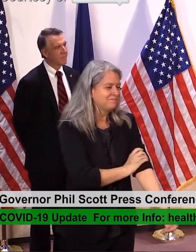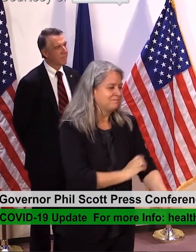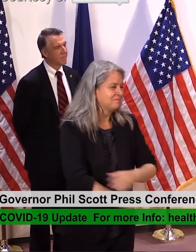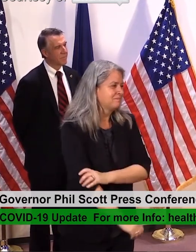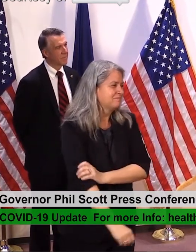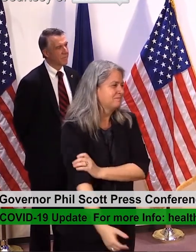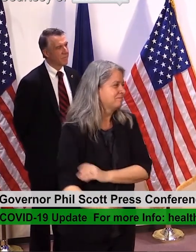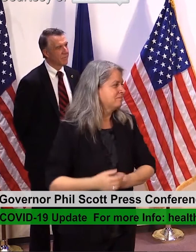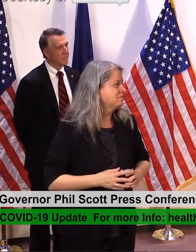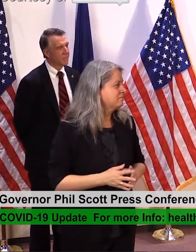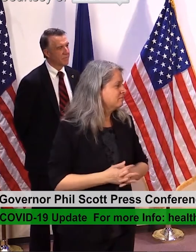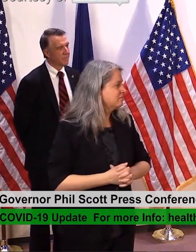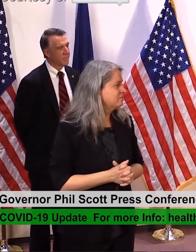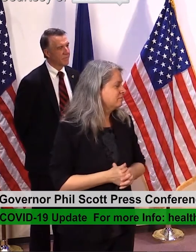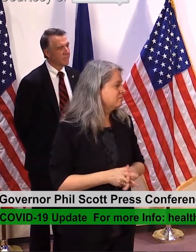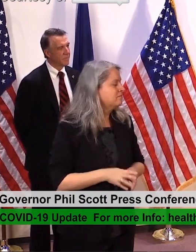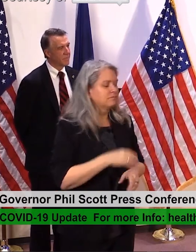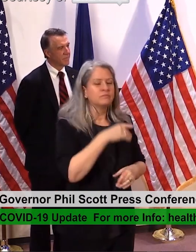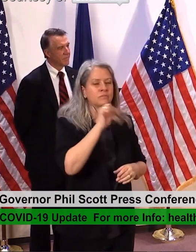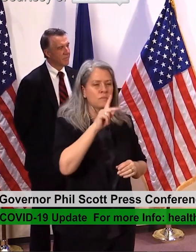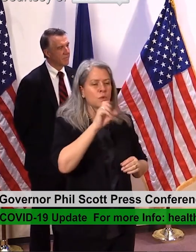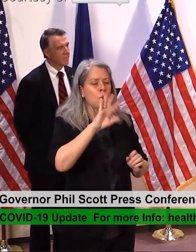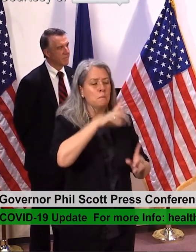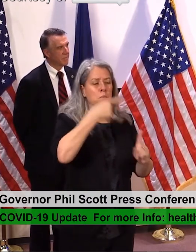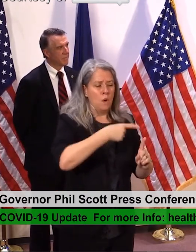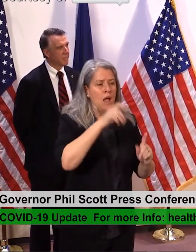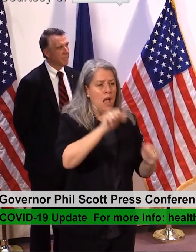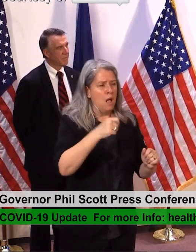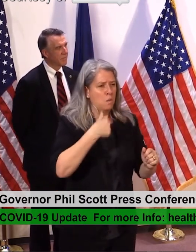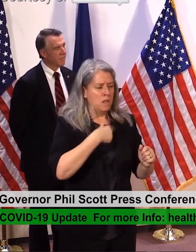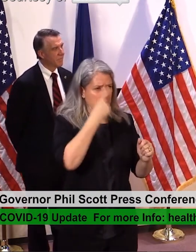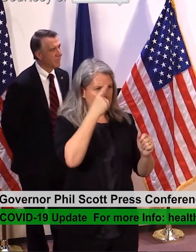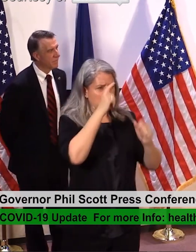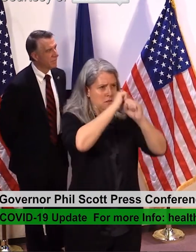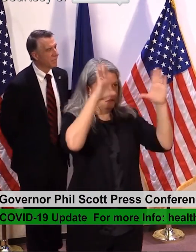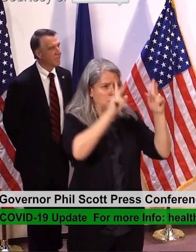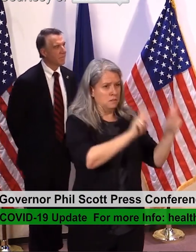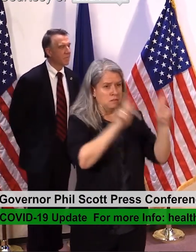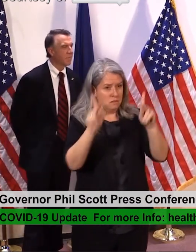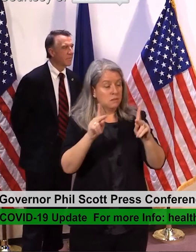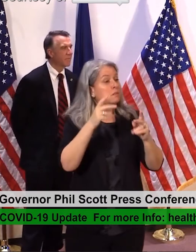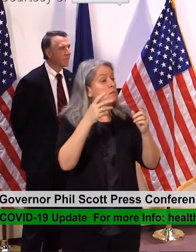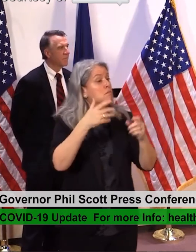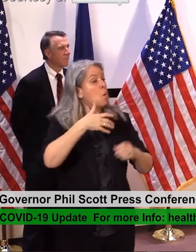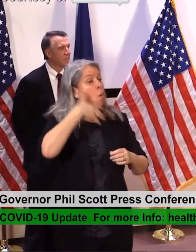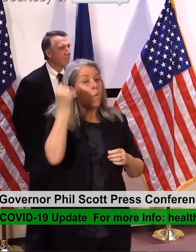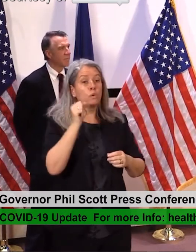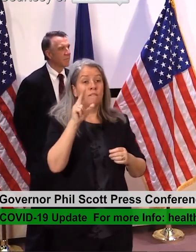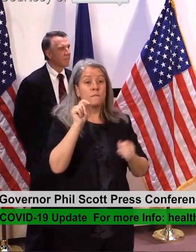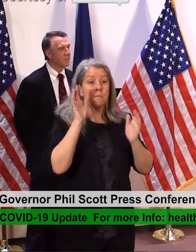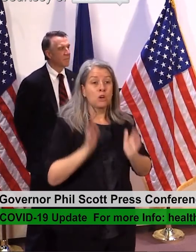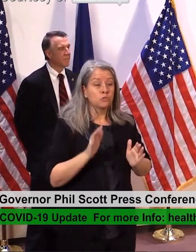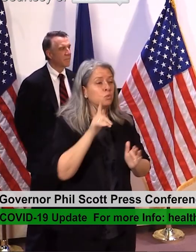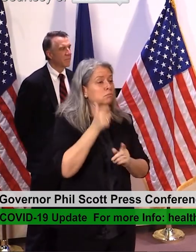Basically, you're looking at can we figure out the percentage of older Vermonters who might be in